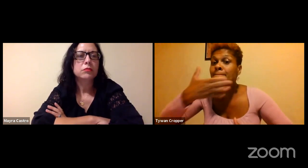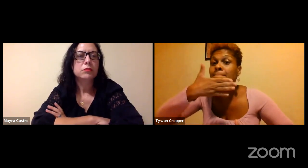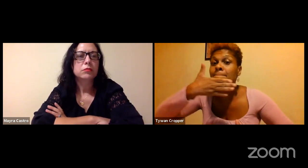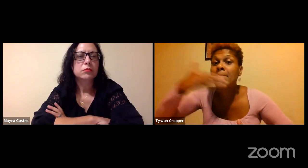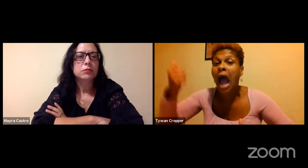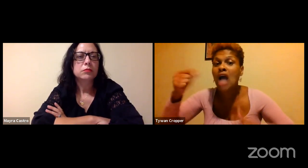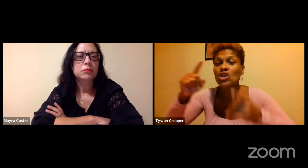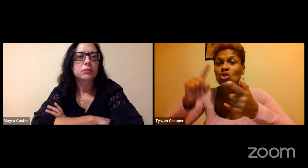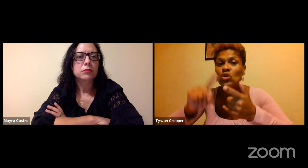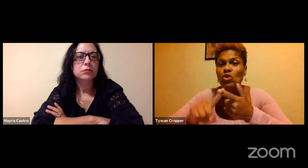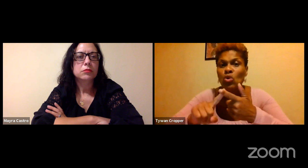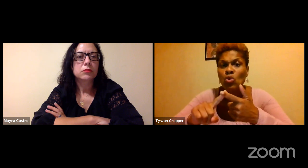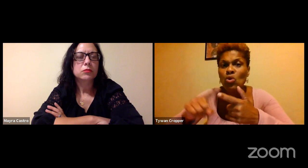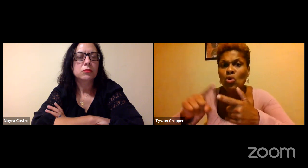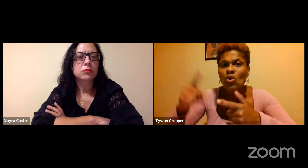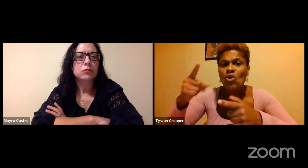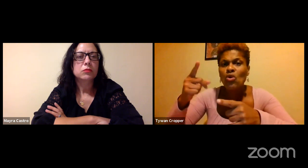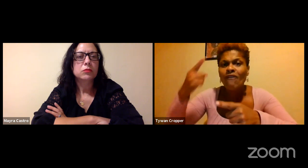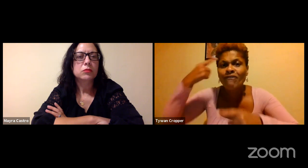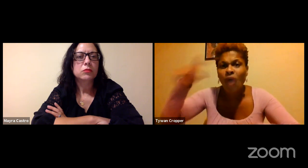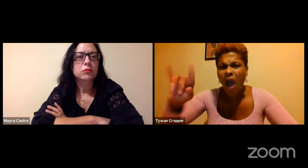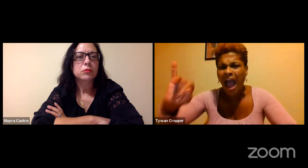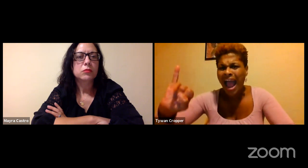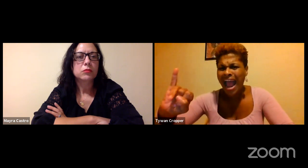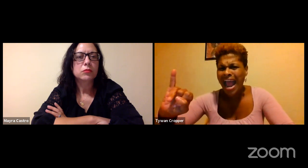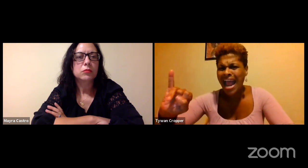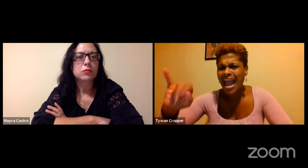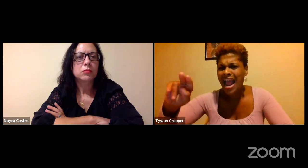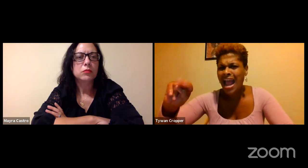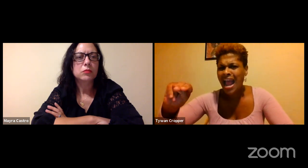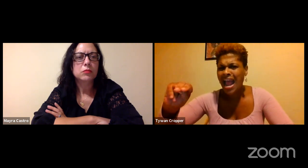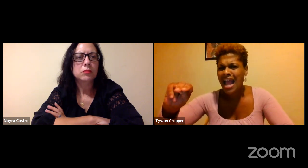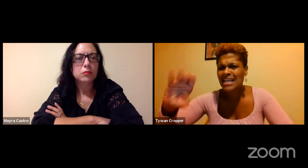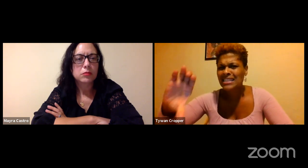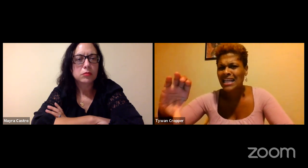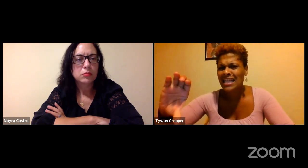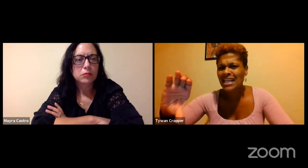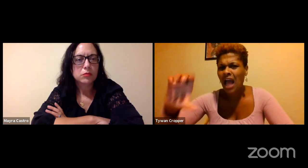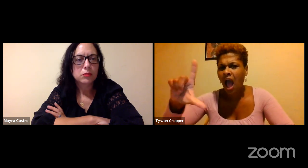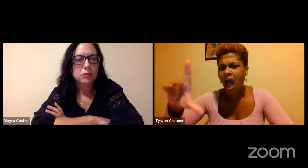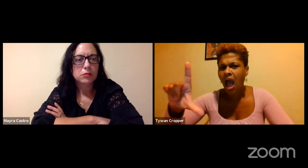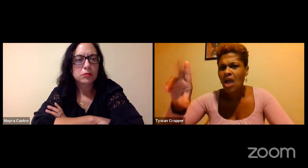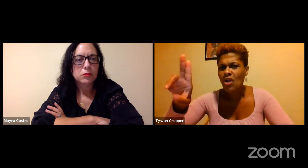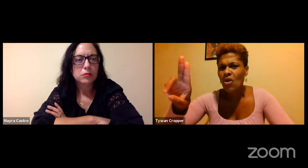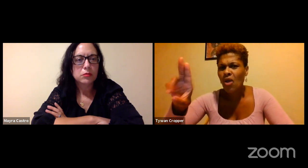Now, would it be better to aim for inclusivity